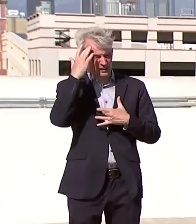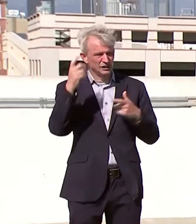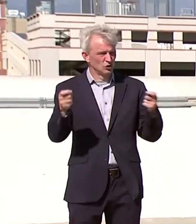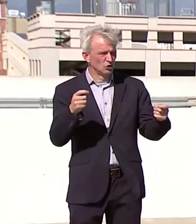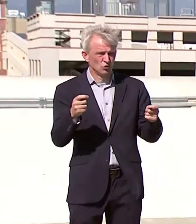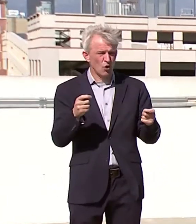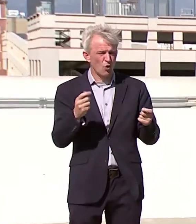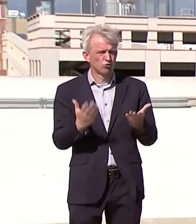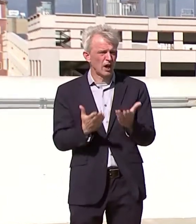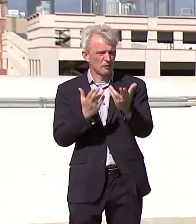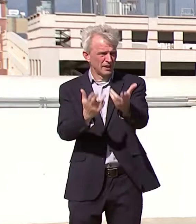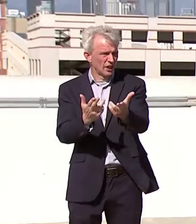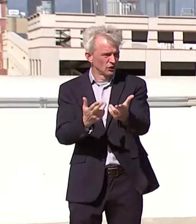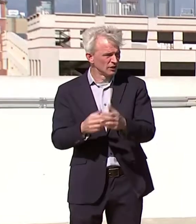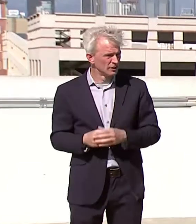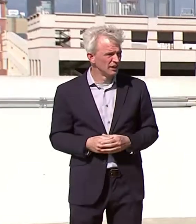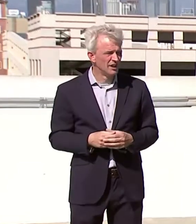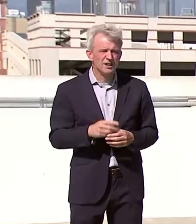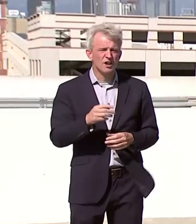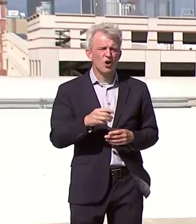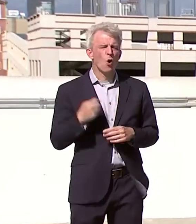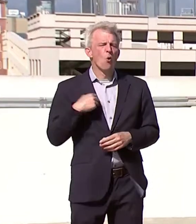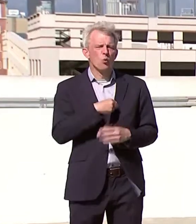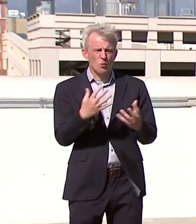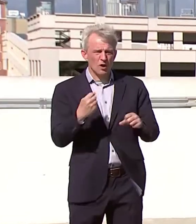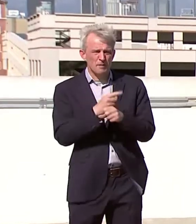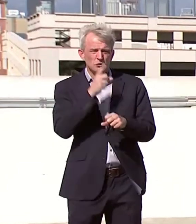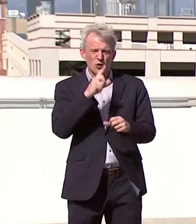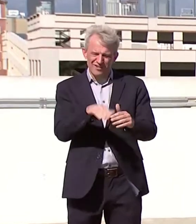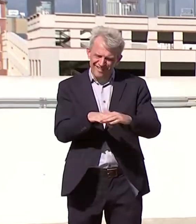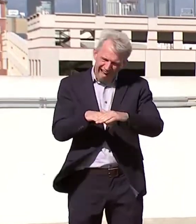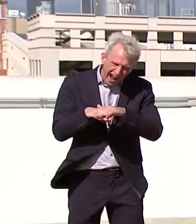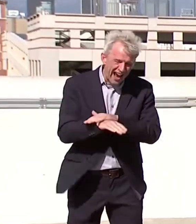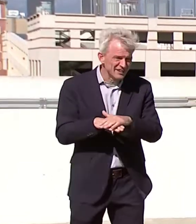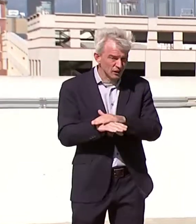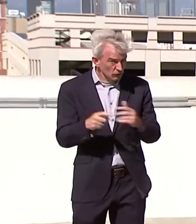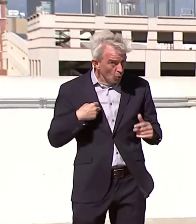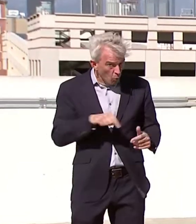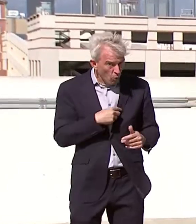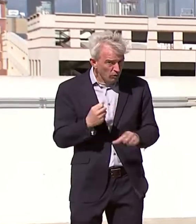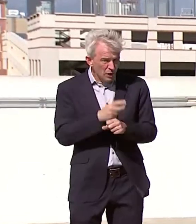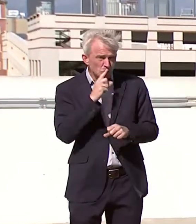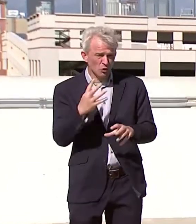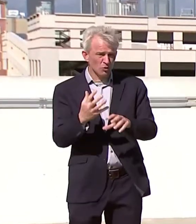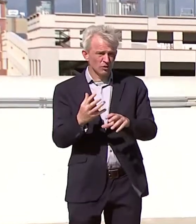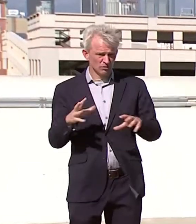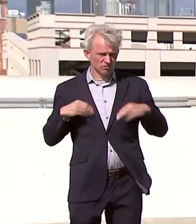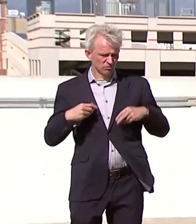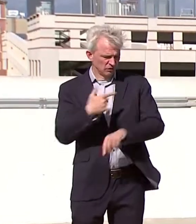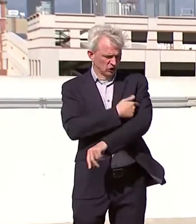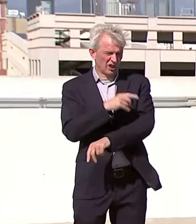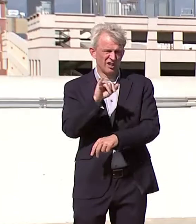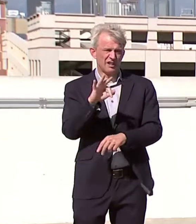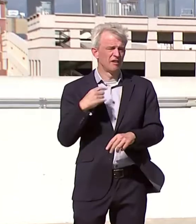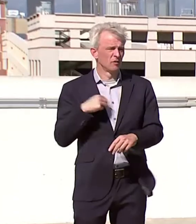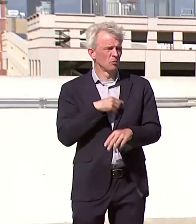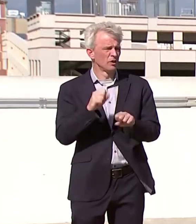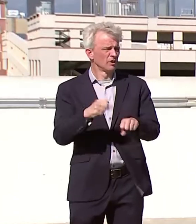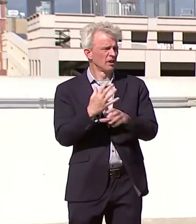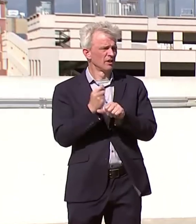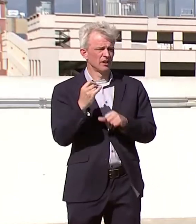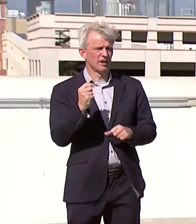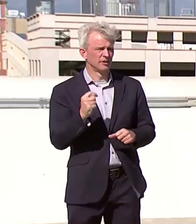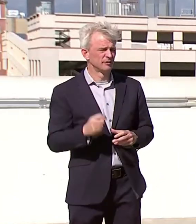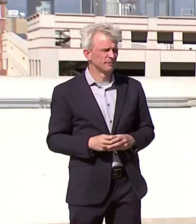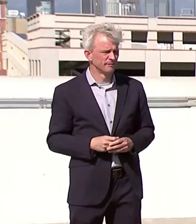not hesitancy. We just want to make sure there is access. We'll take the shot if we can get it. I was an early